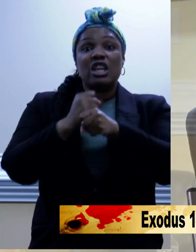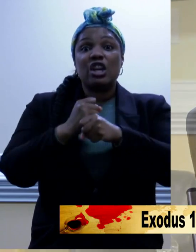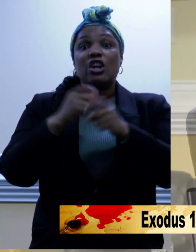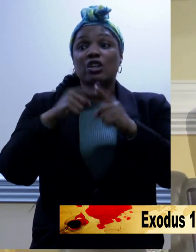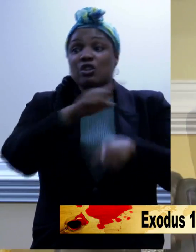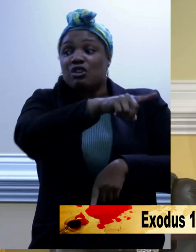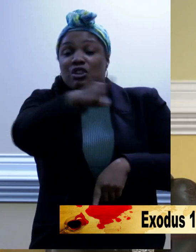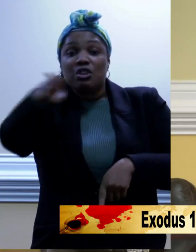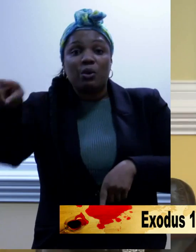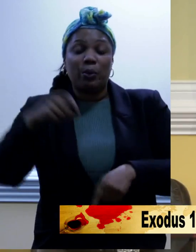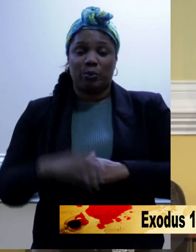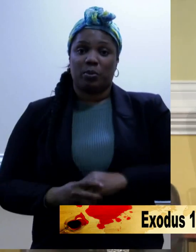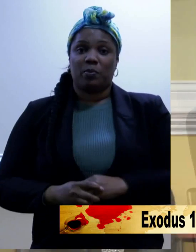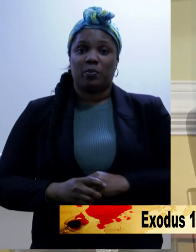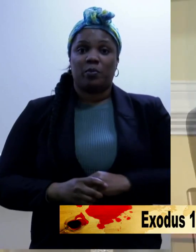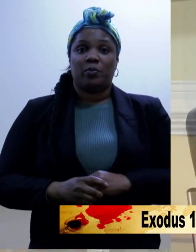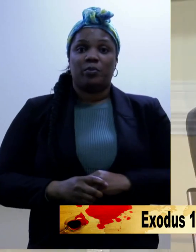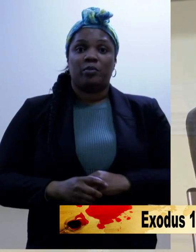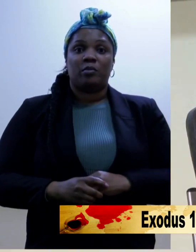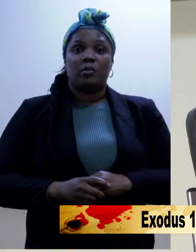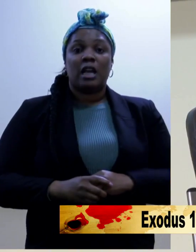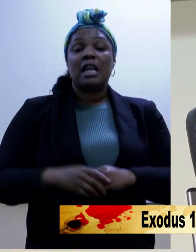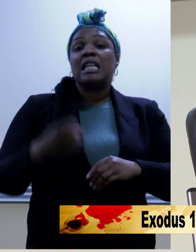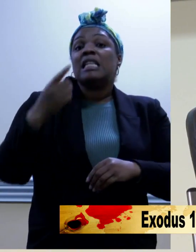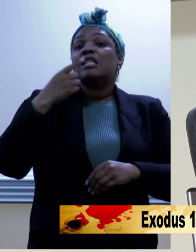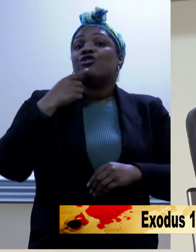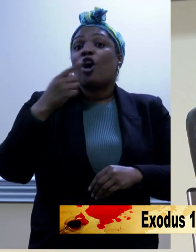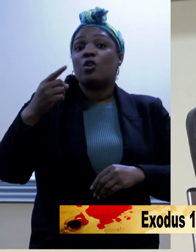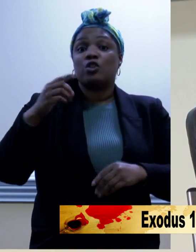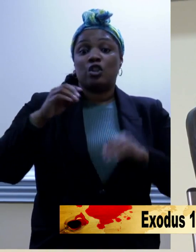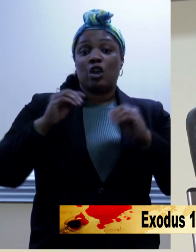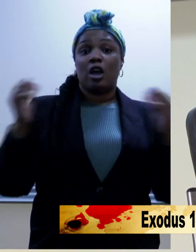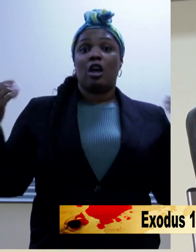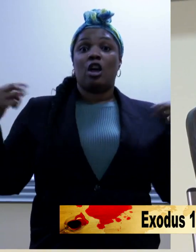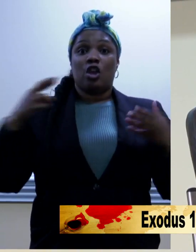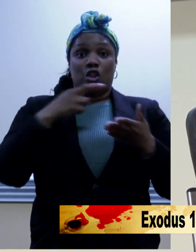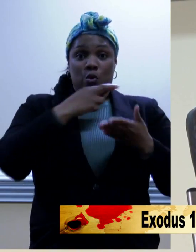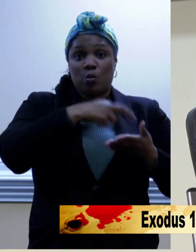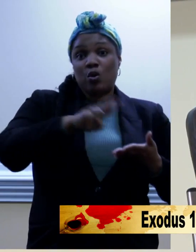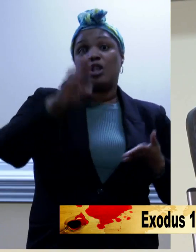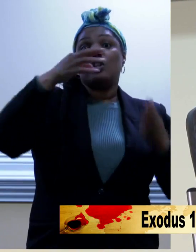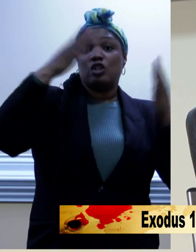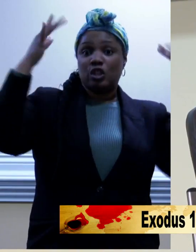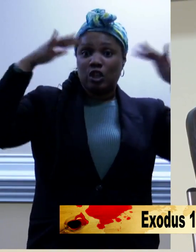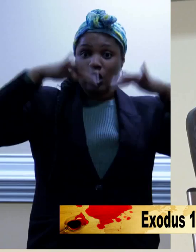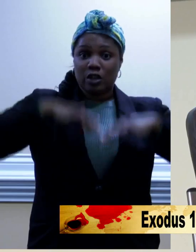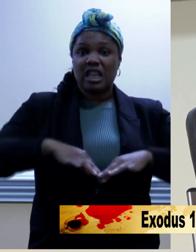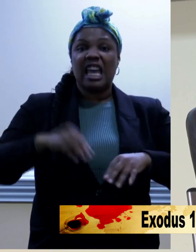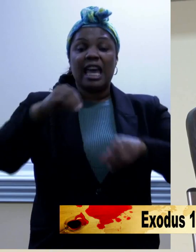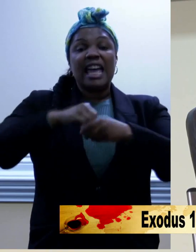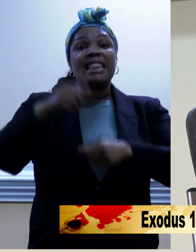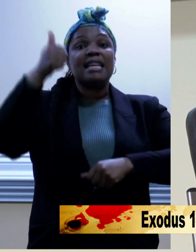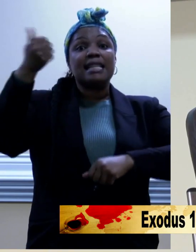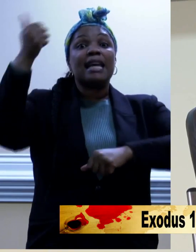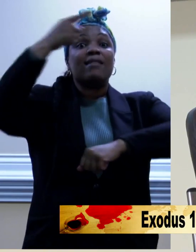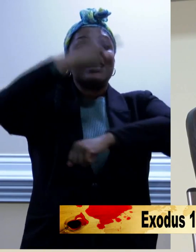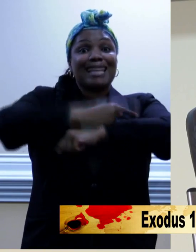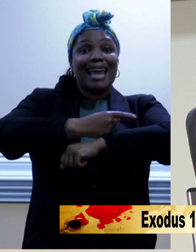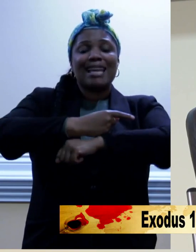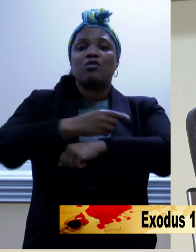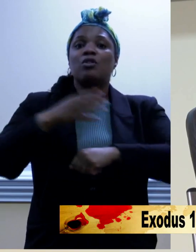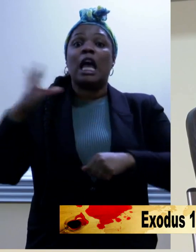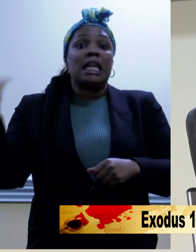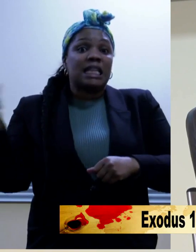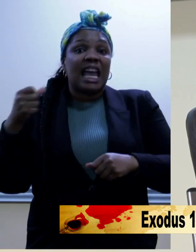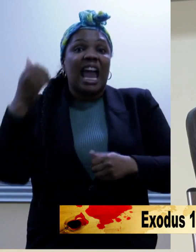Abel. Go ahead and read. Speaking unto all the congregation of Israel, saying, In the 10th day of this month, they shall take to